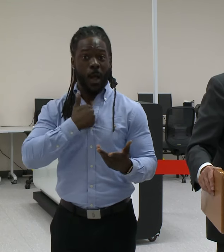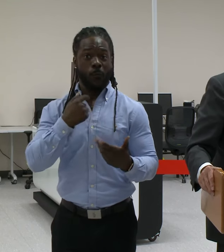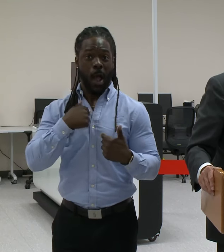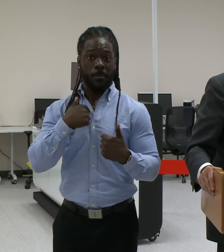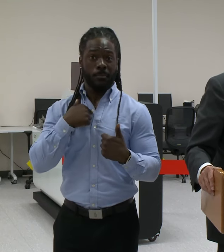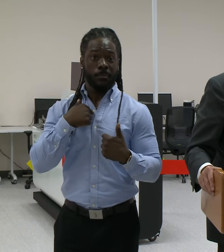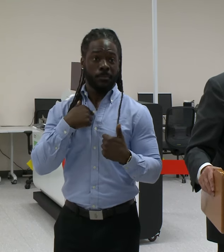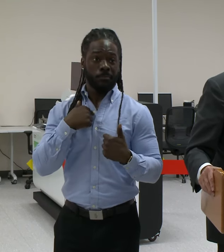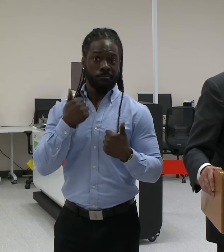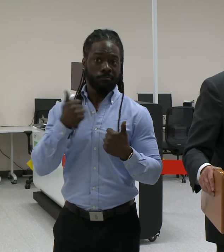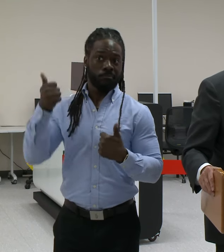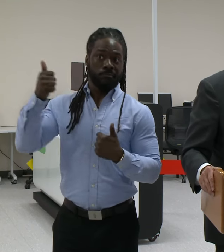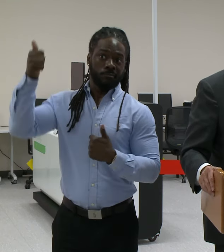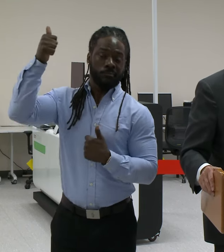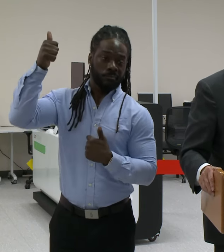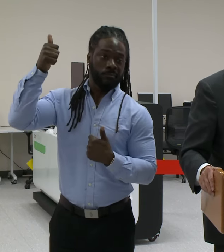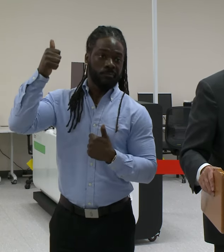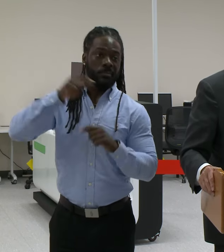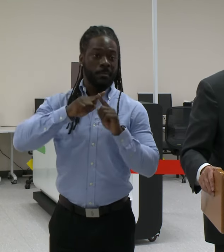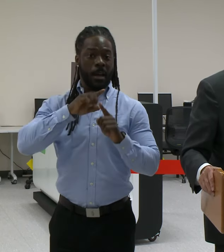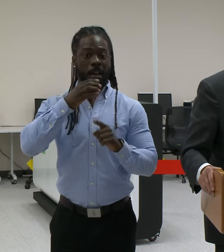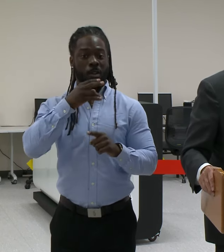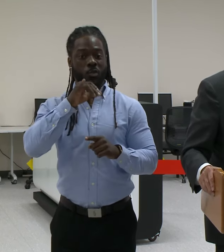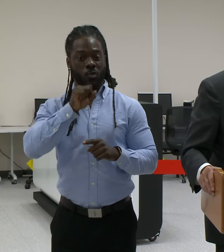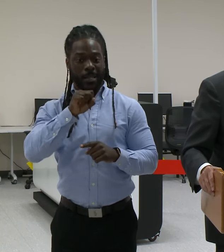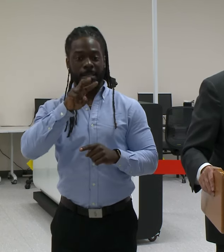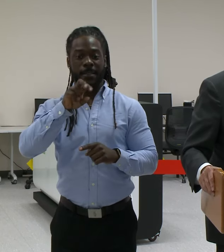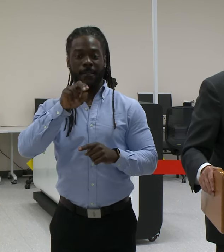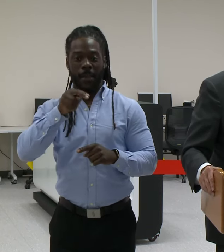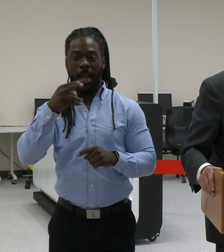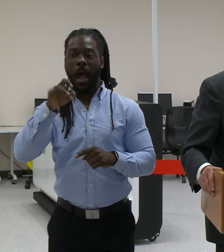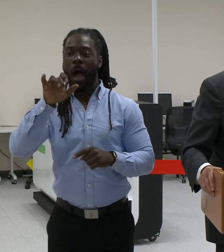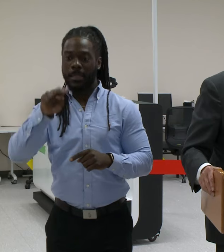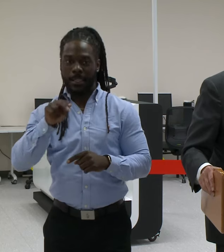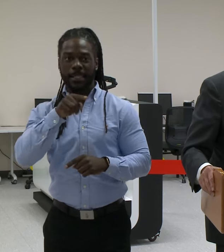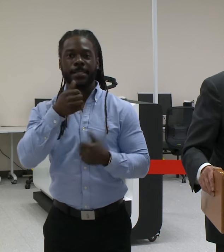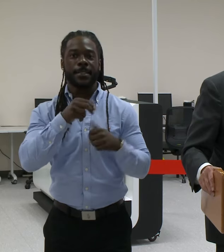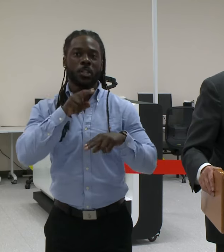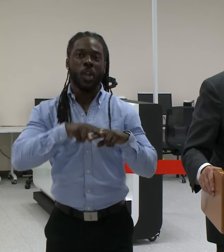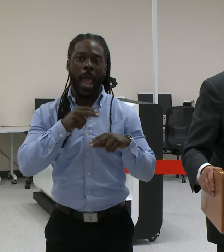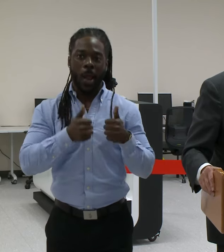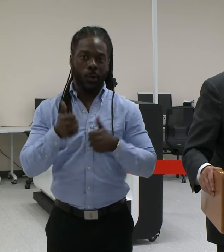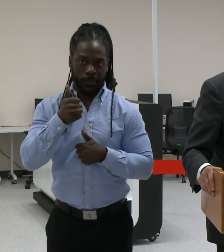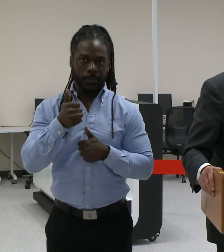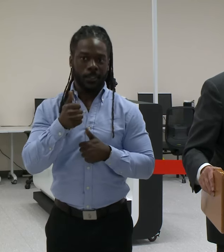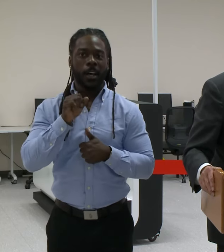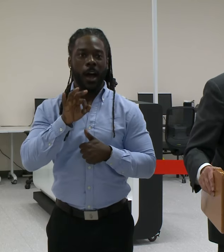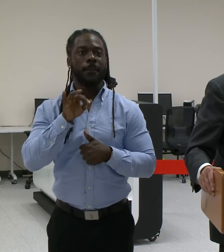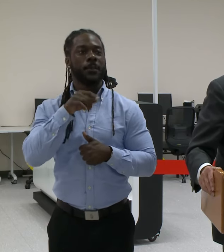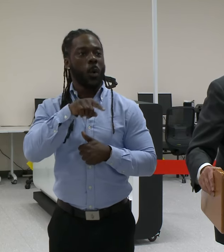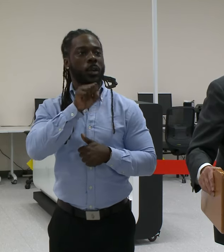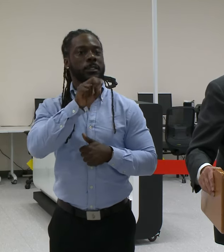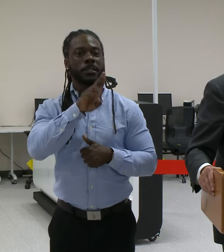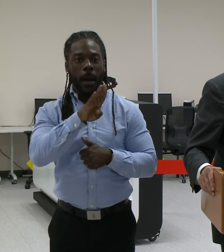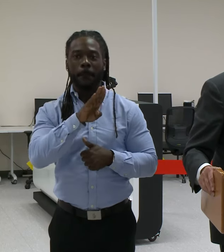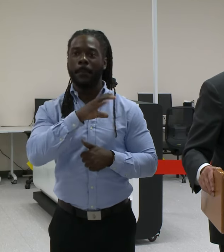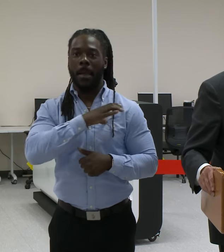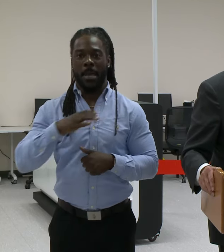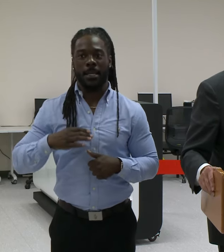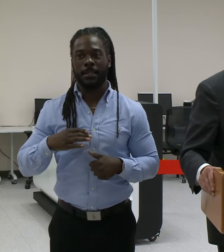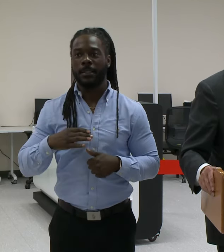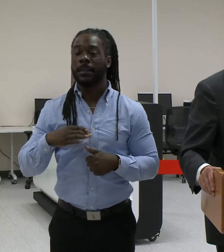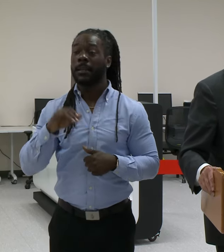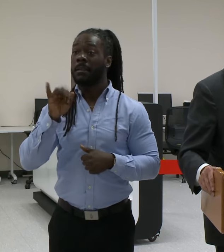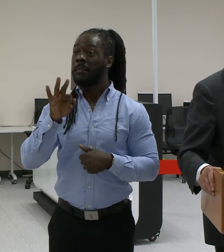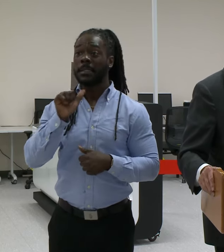member of your subcommittee, Chris Van Hollen, Senator Van Hollen, is the chair of your subcommittee. And